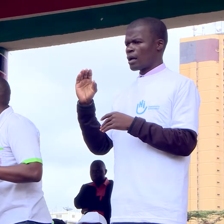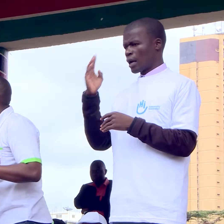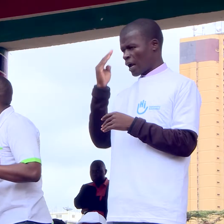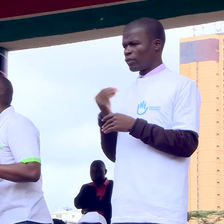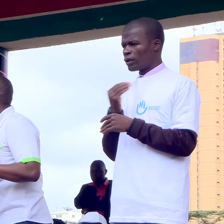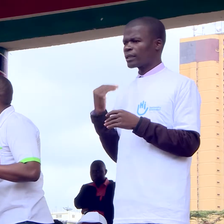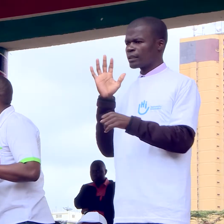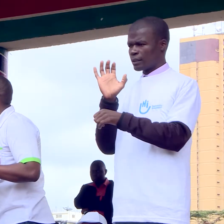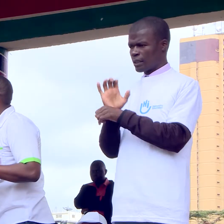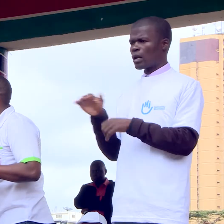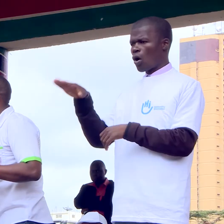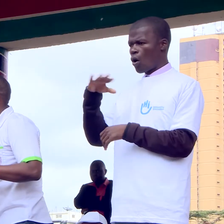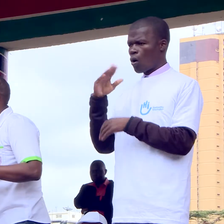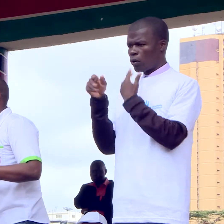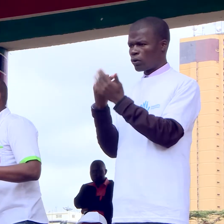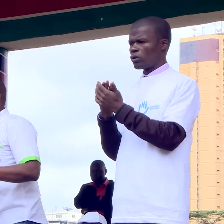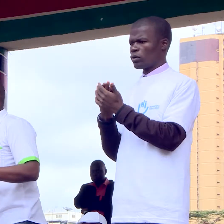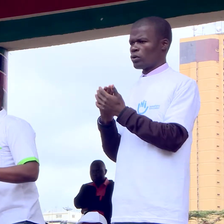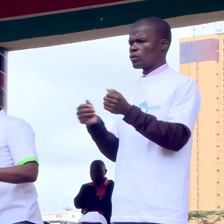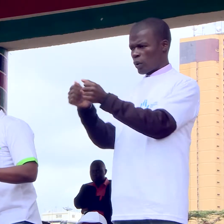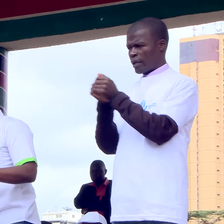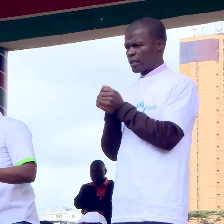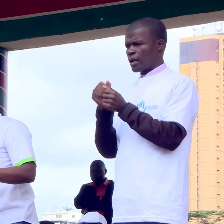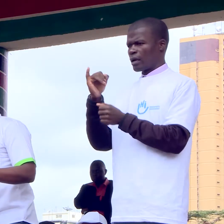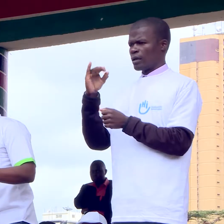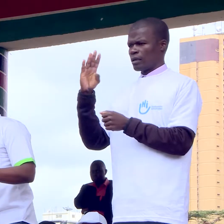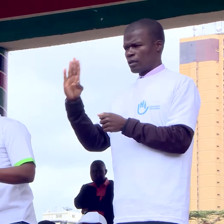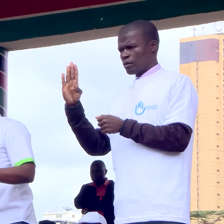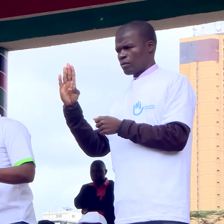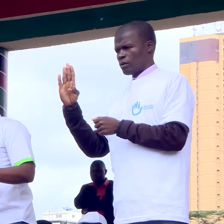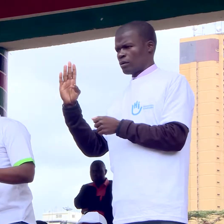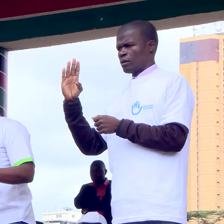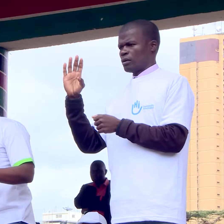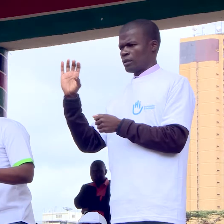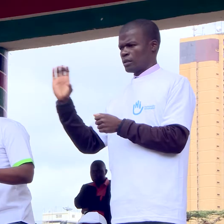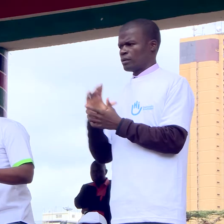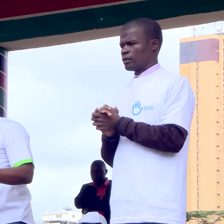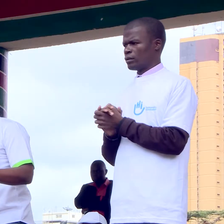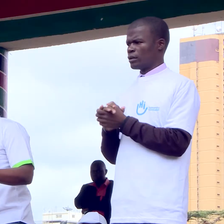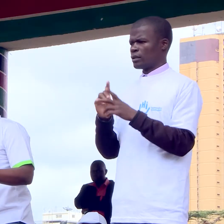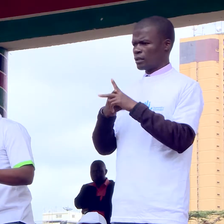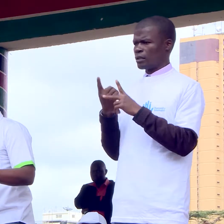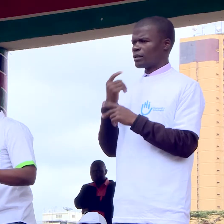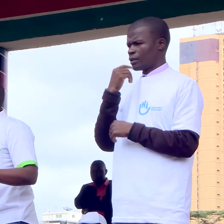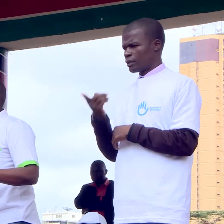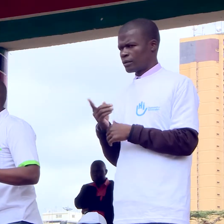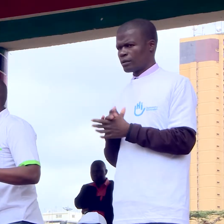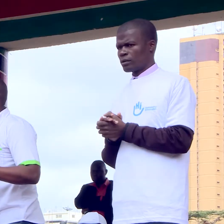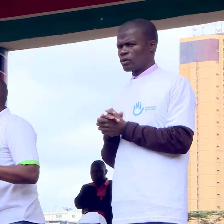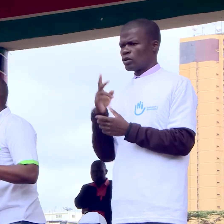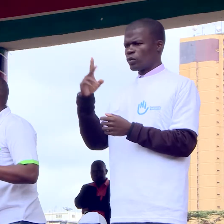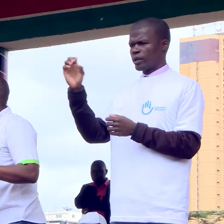we collaborate with IEBC in a number of activities. And I may start by saying,